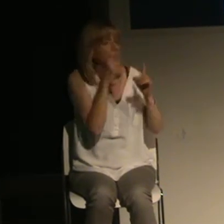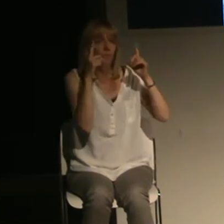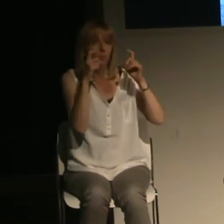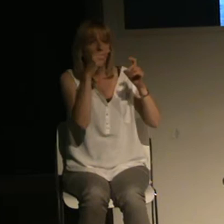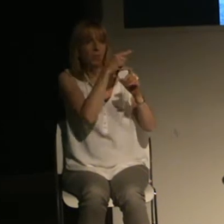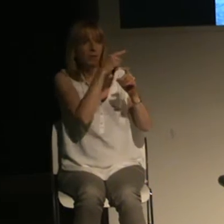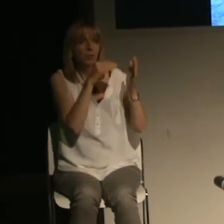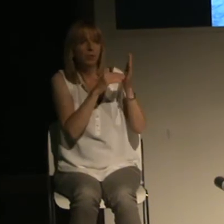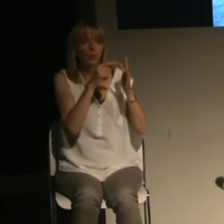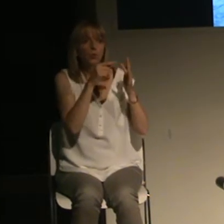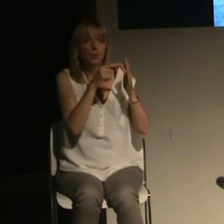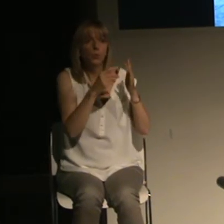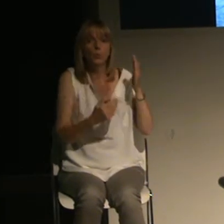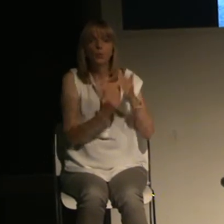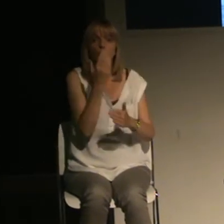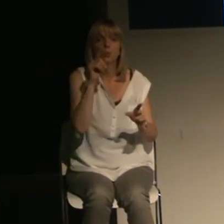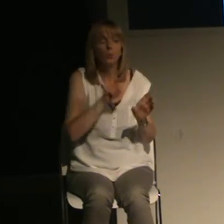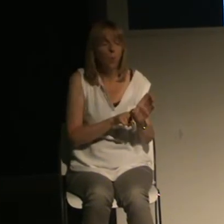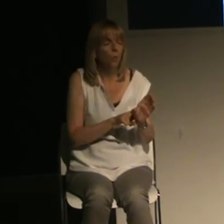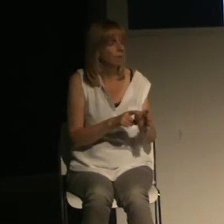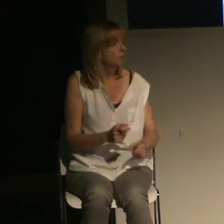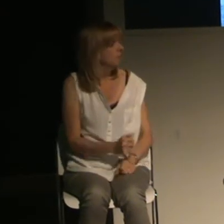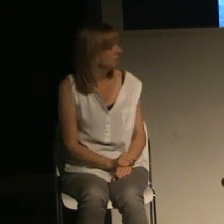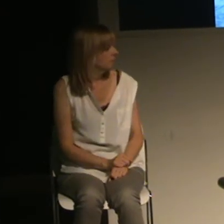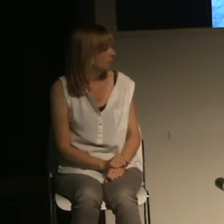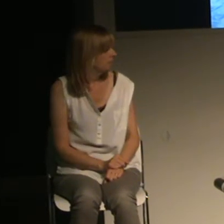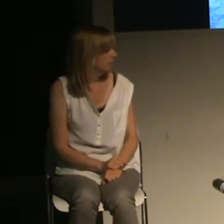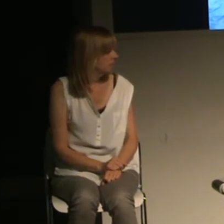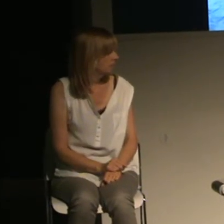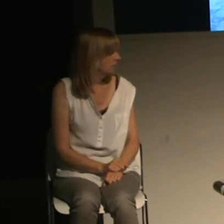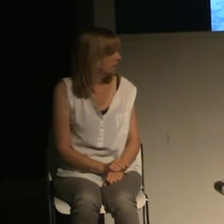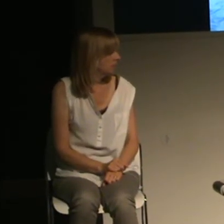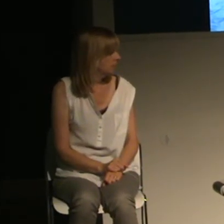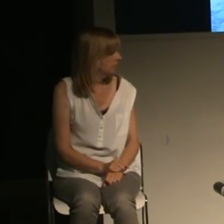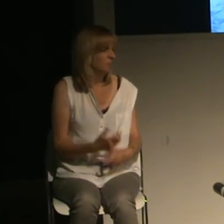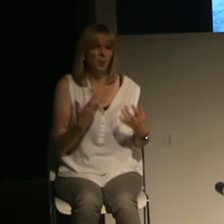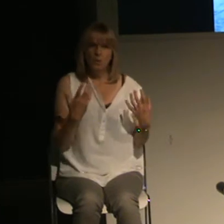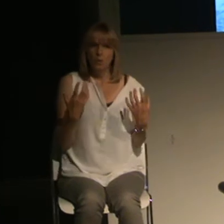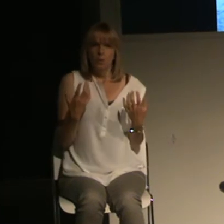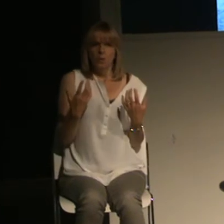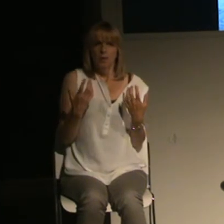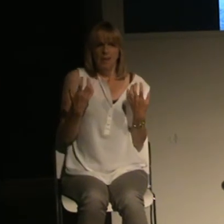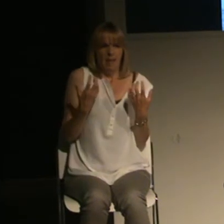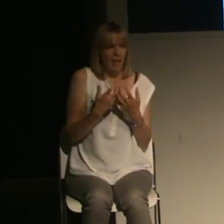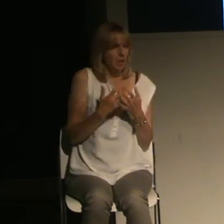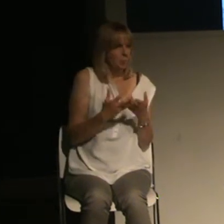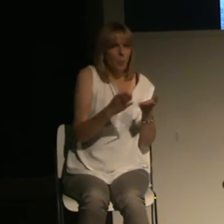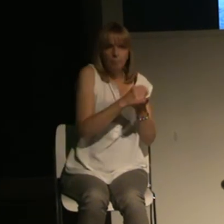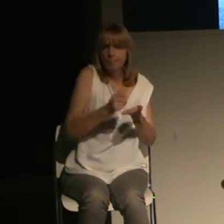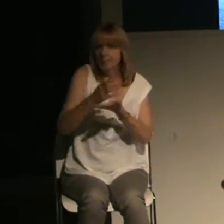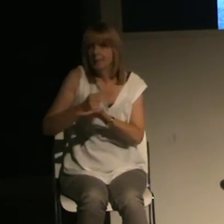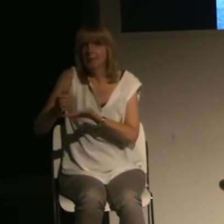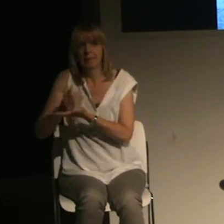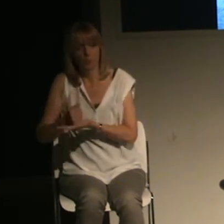think. So just to finish, Lorna, how do our museum collections help us then find out more about